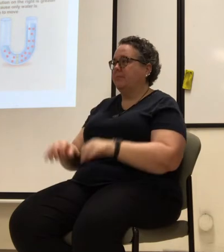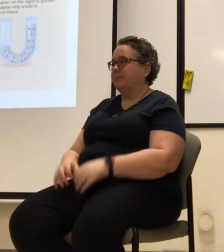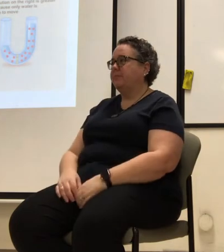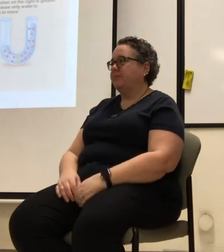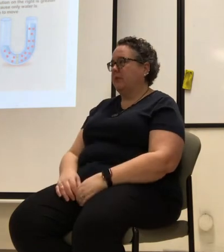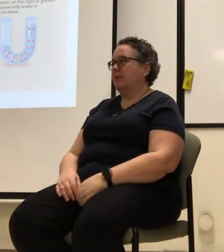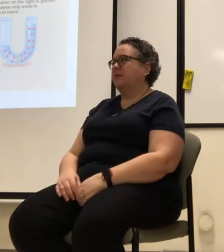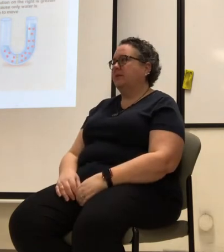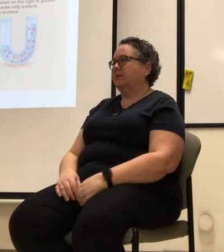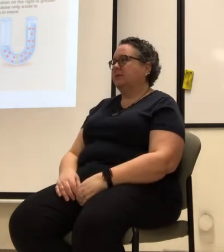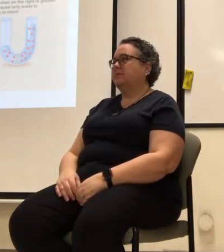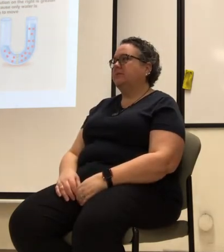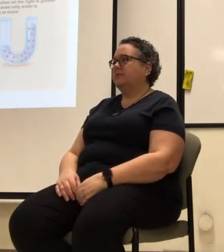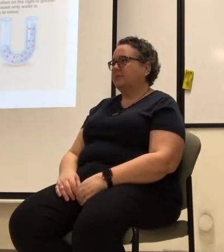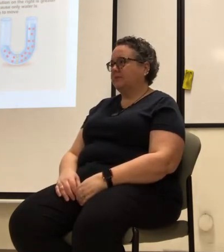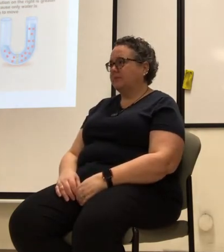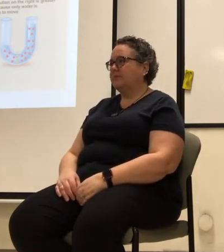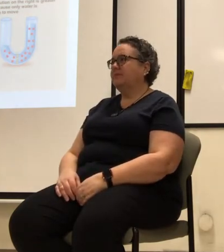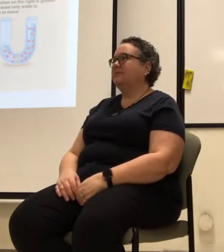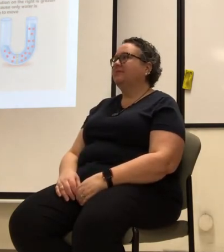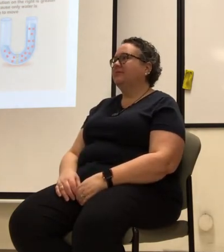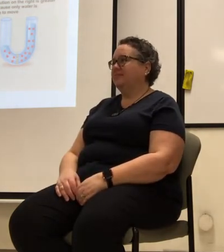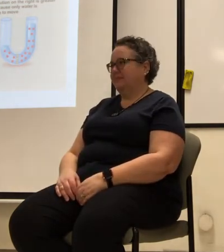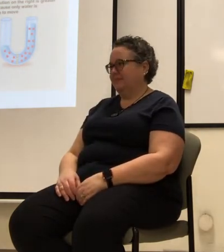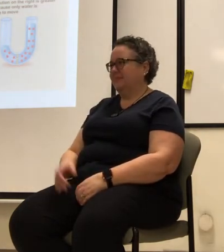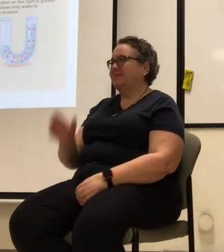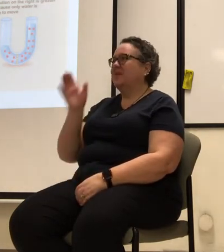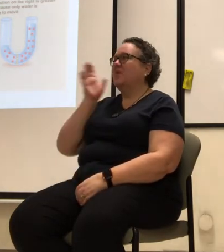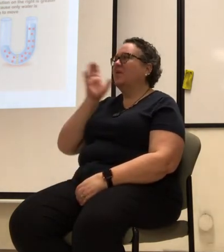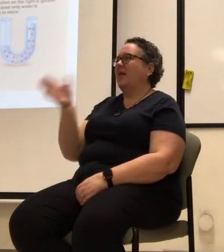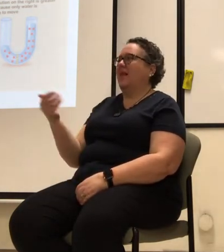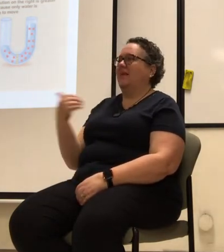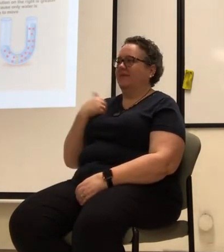clamp on the other end, clamp and clamp.